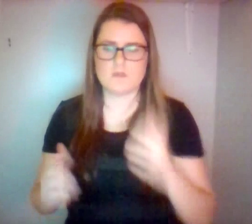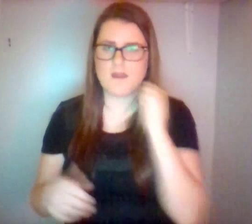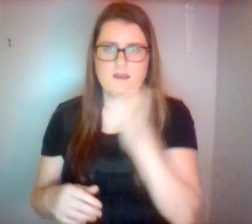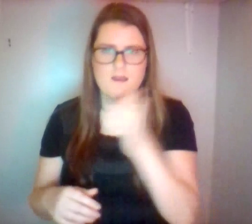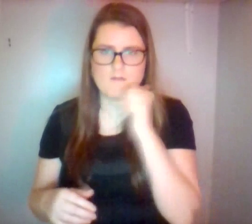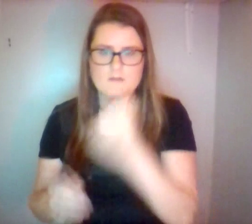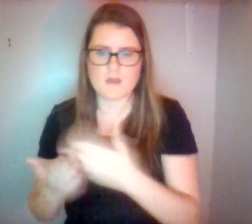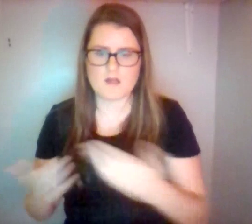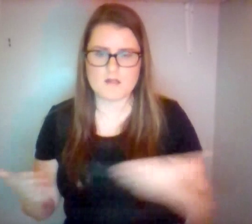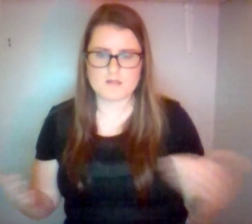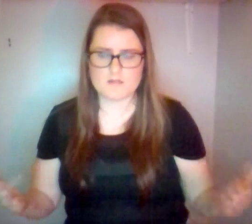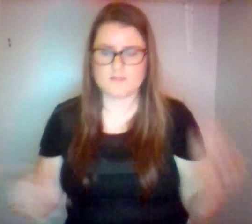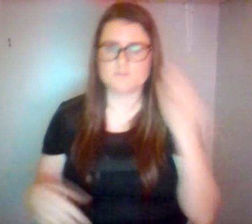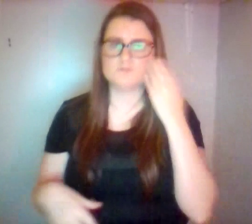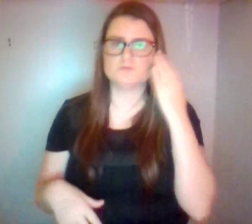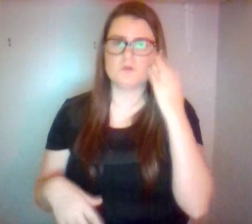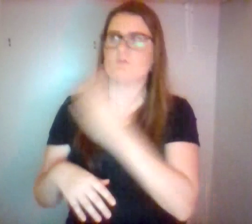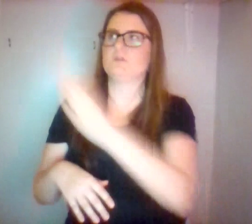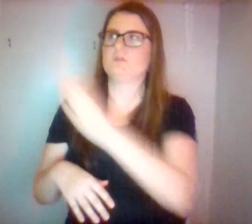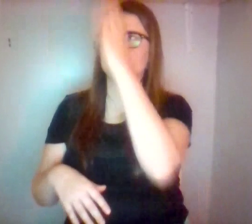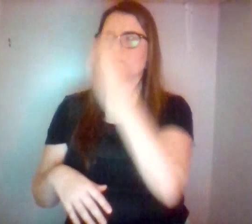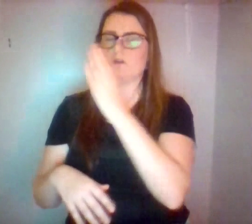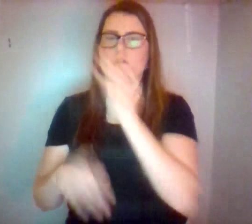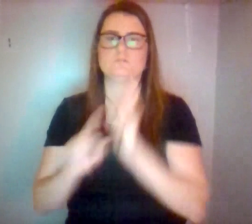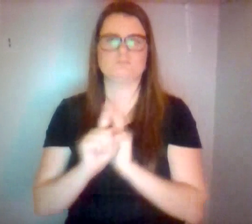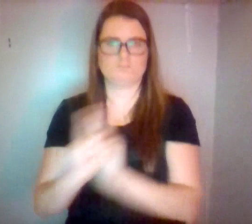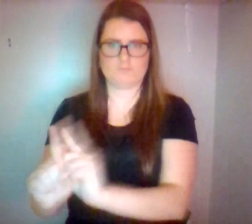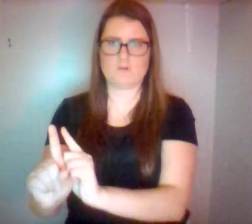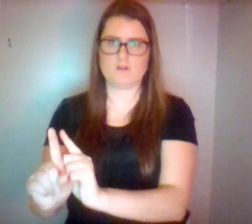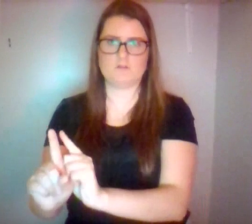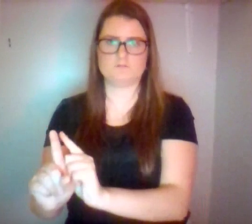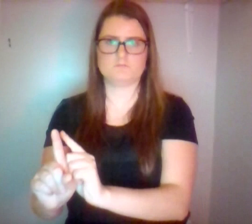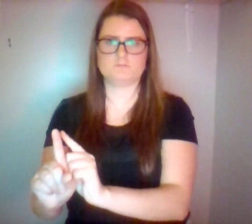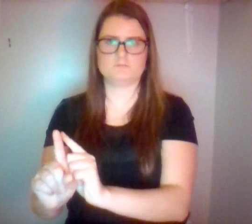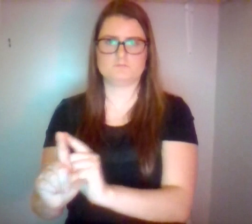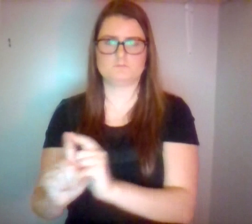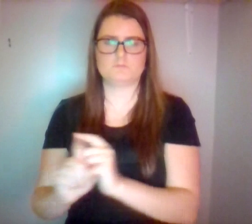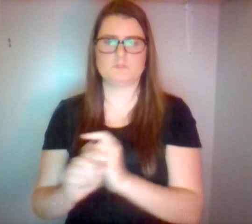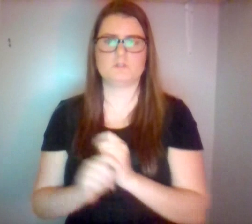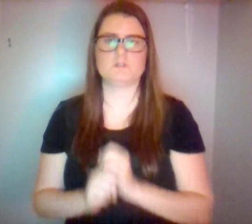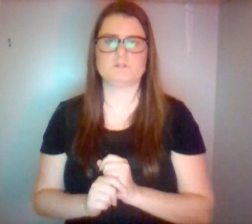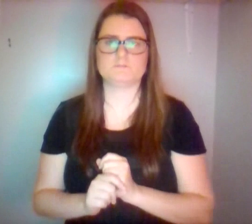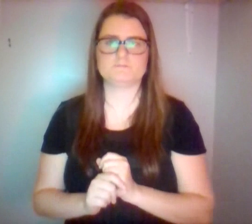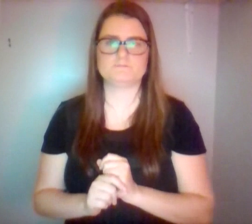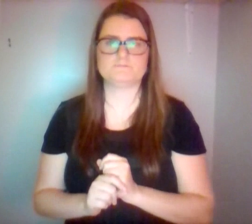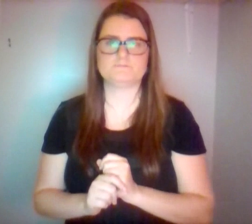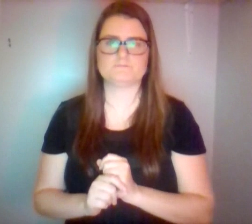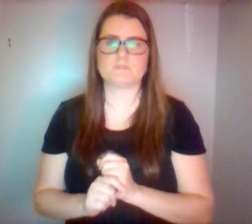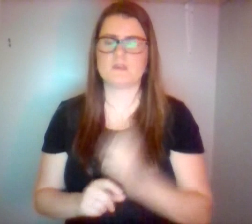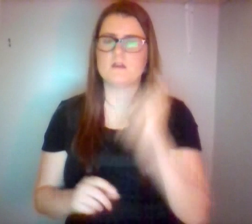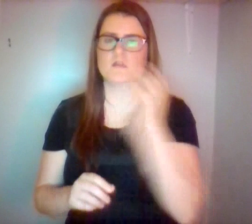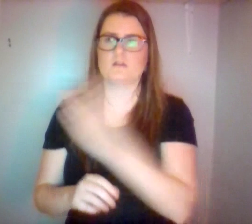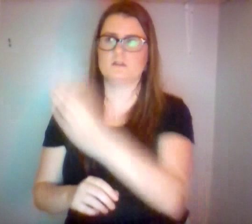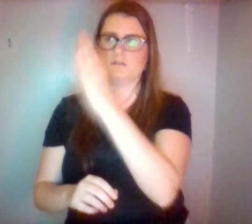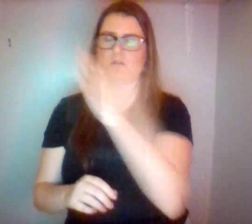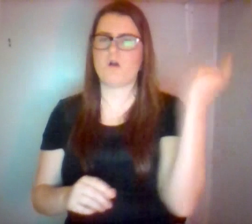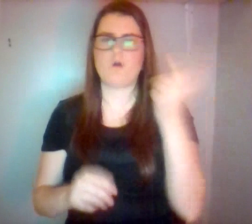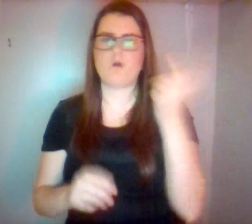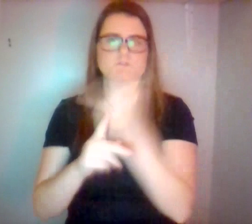precious promises of God to take care of us. And here's an illustration from my own life